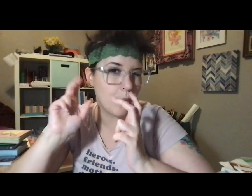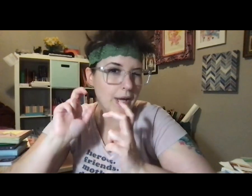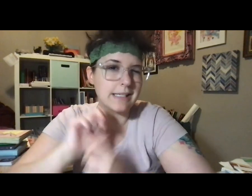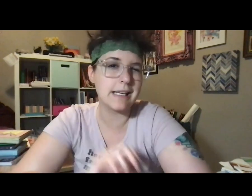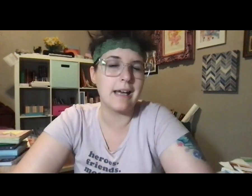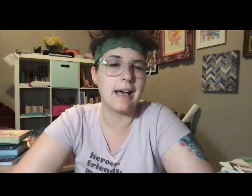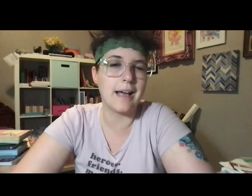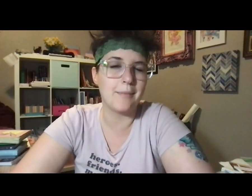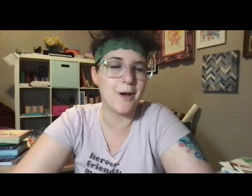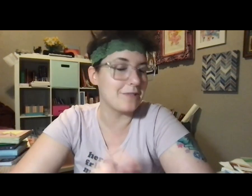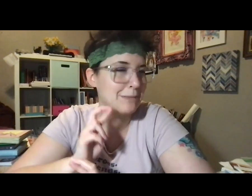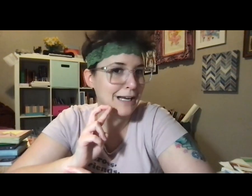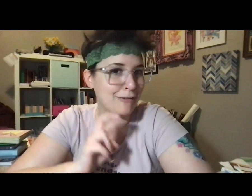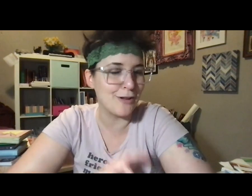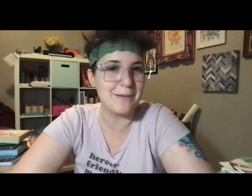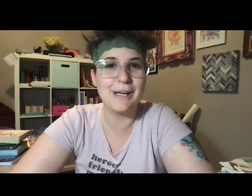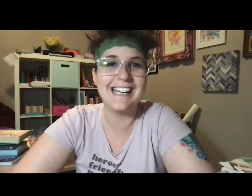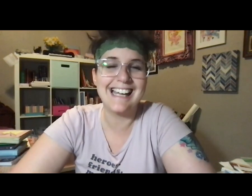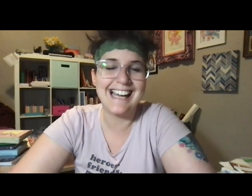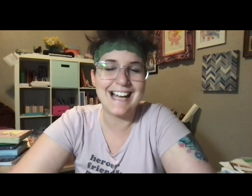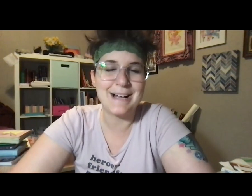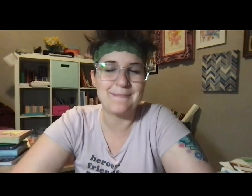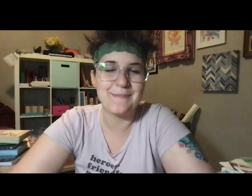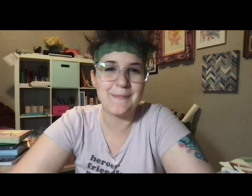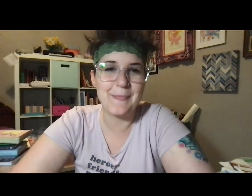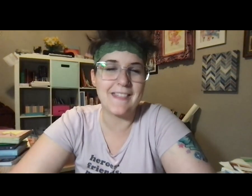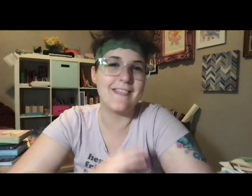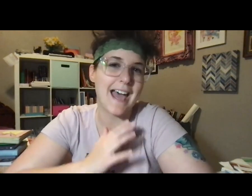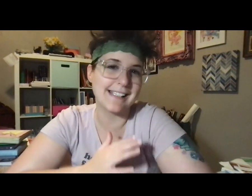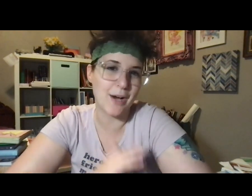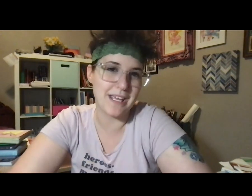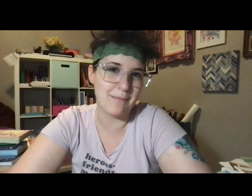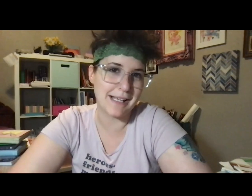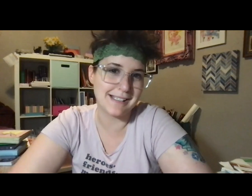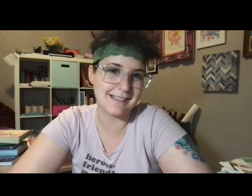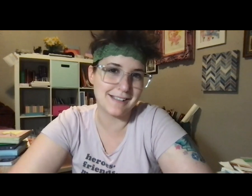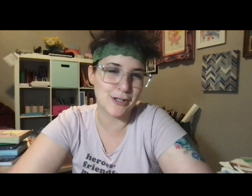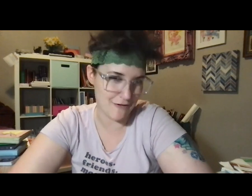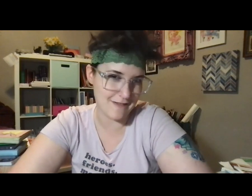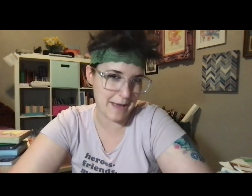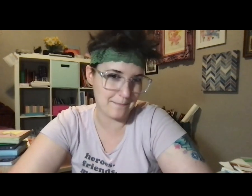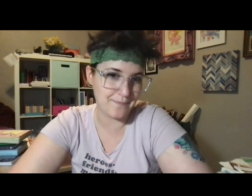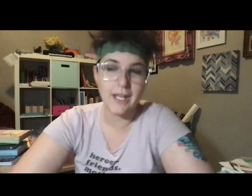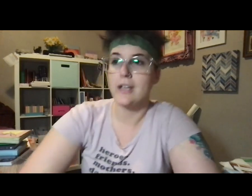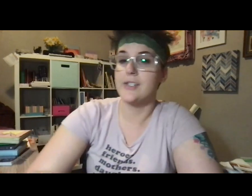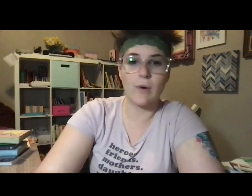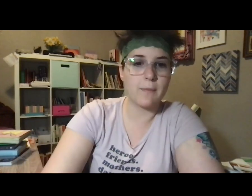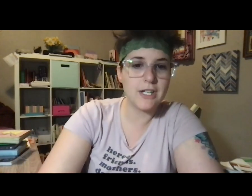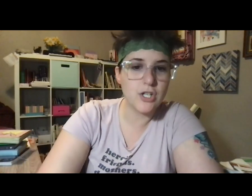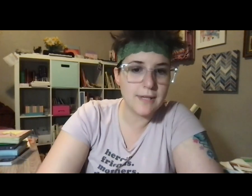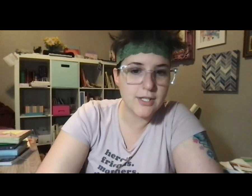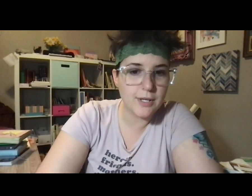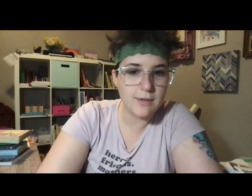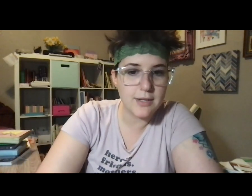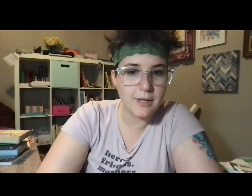in input, hopefully meaningful input, then that is how we can best serve them. So I'm